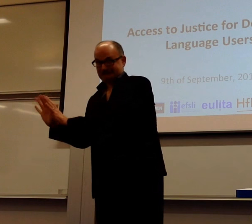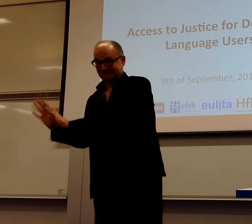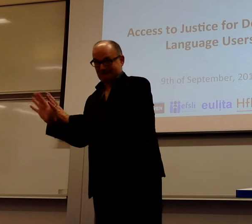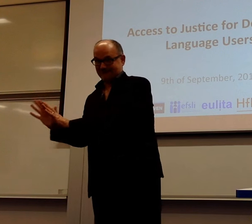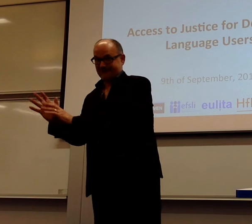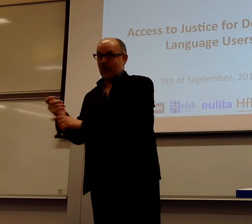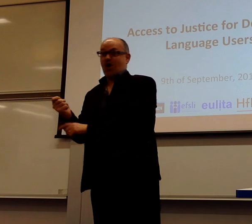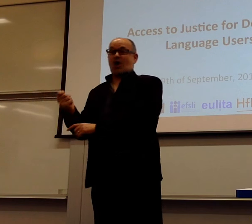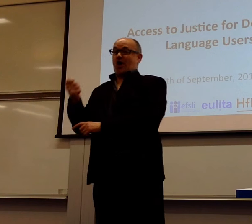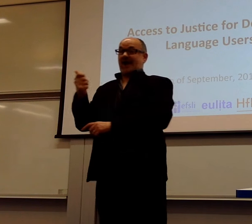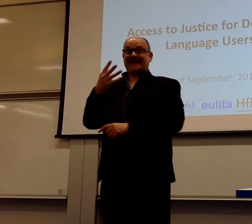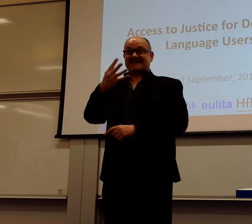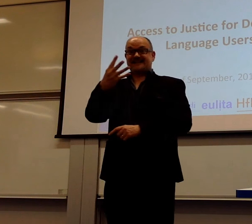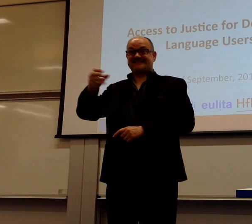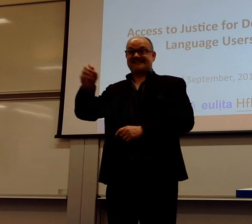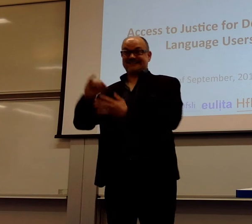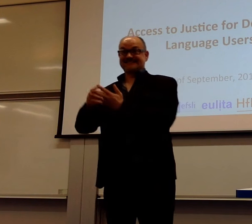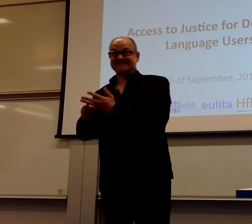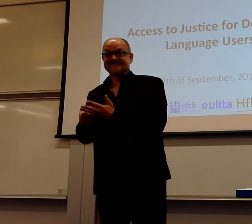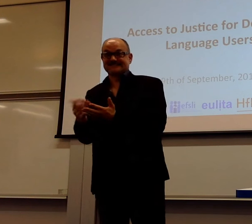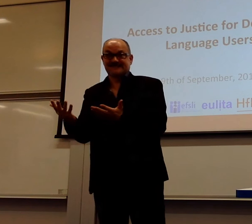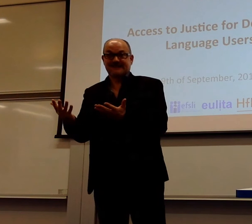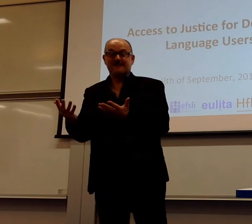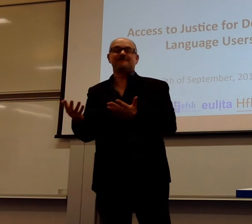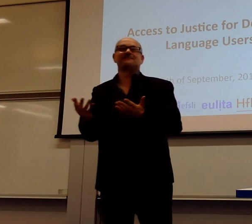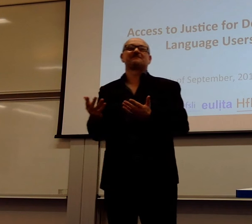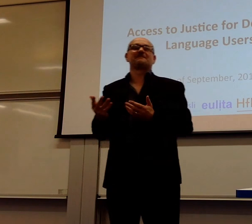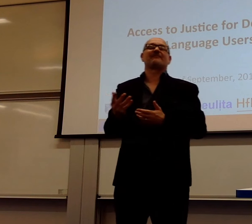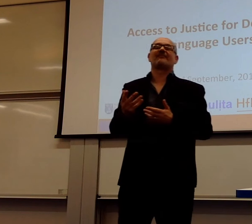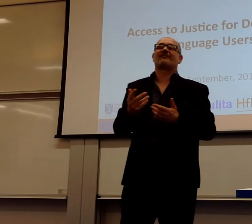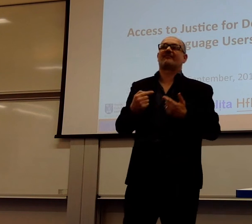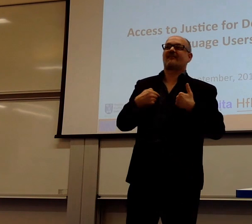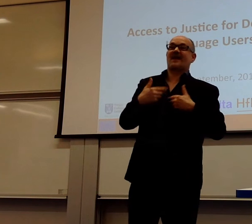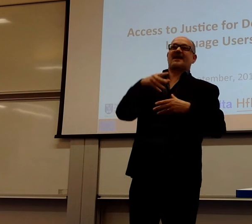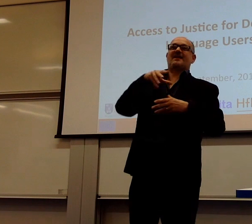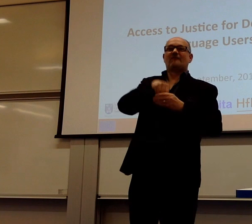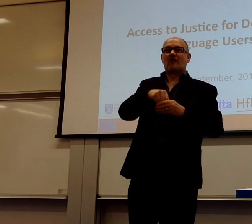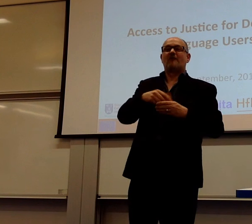something or other. Anyway, the early 1990s.